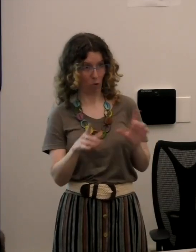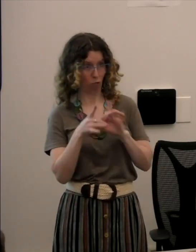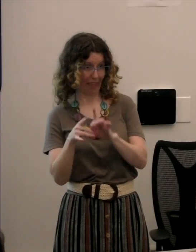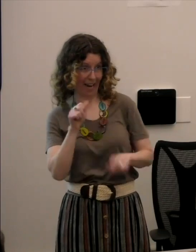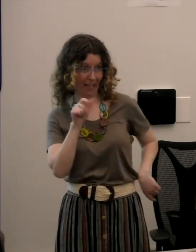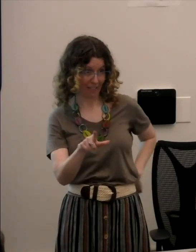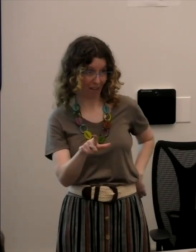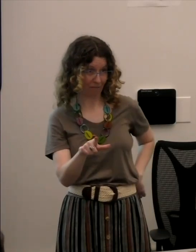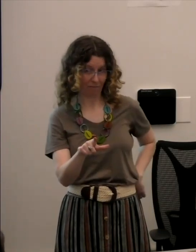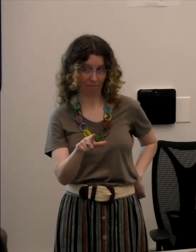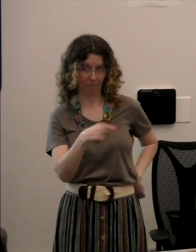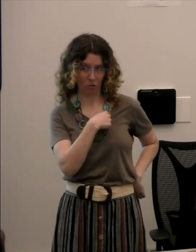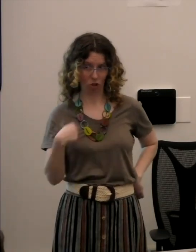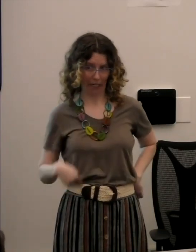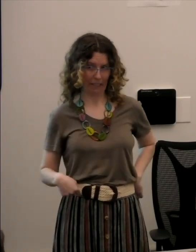And